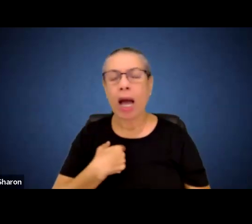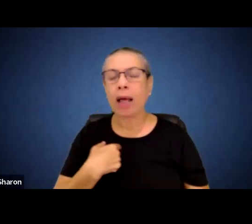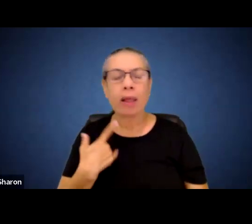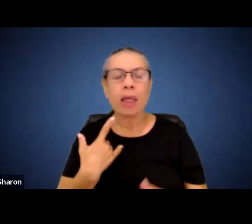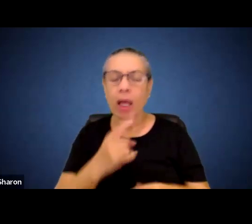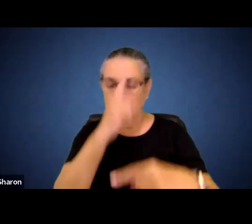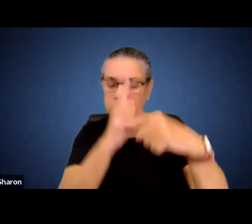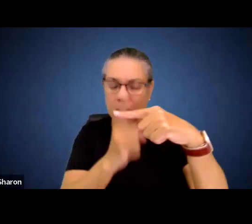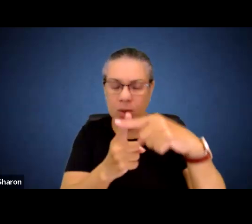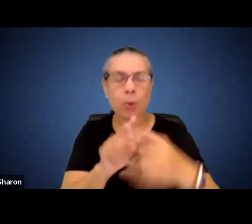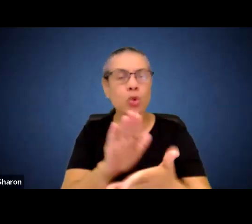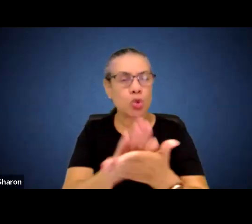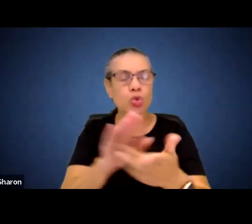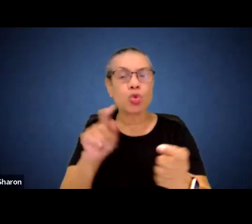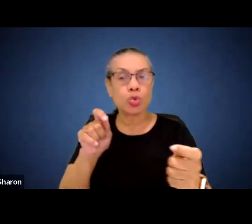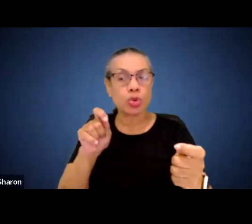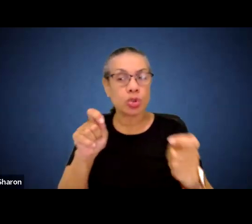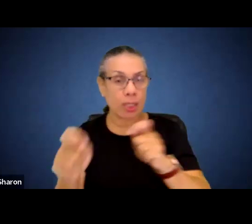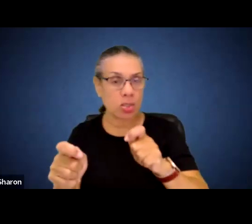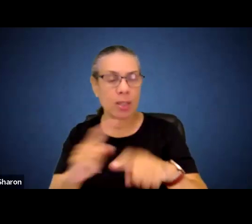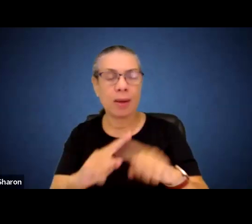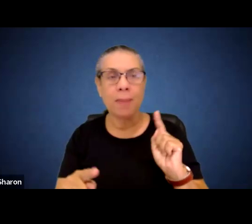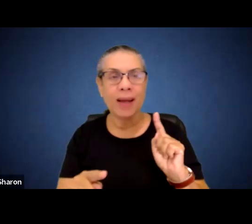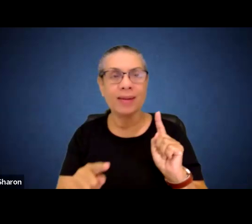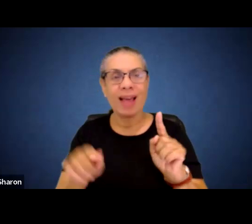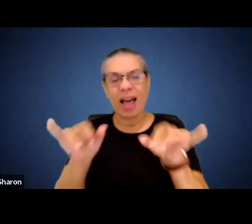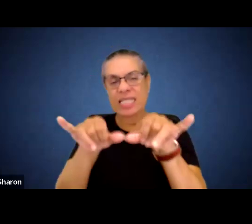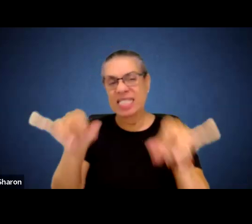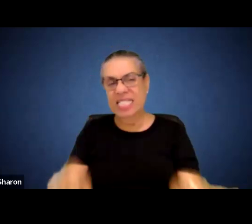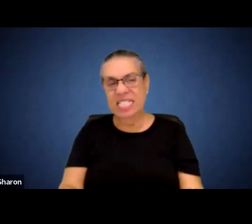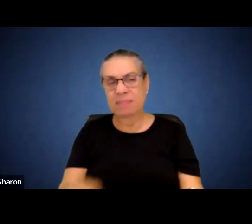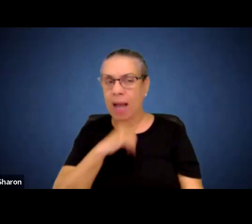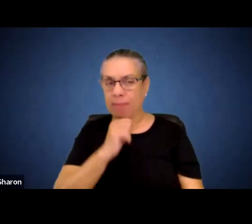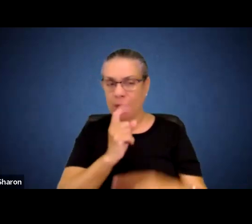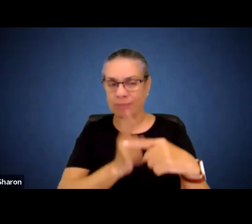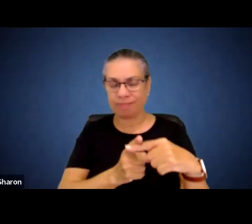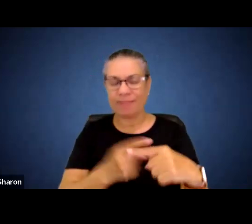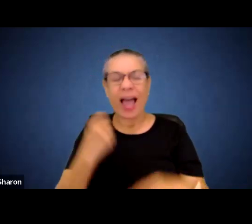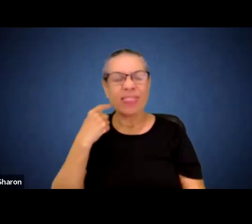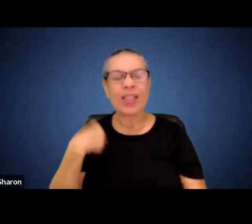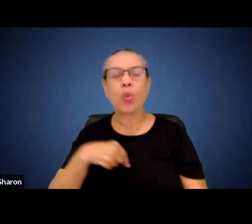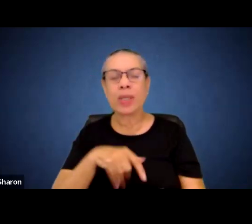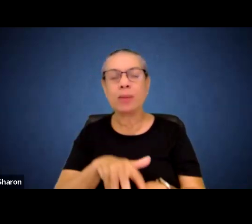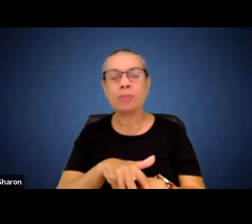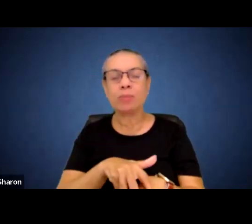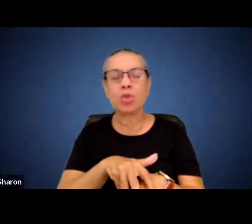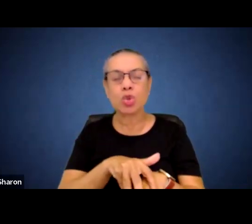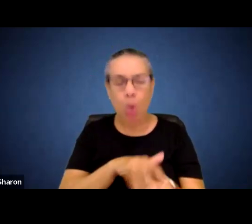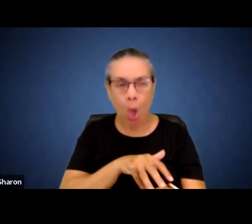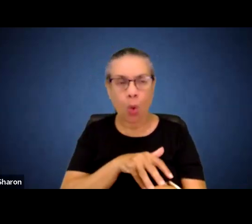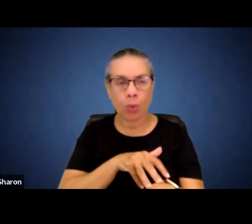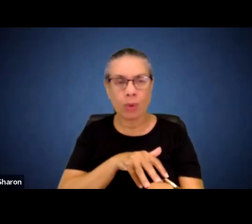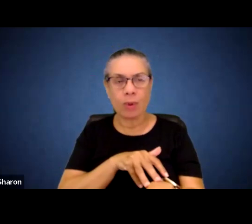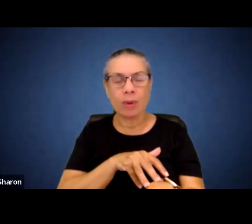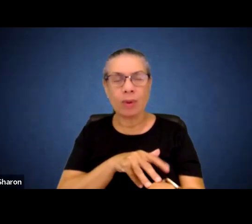turnaround, and I am less optimistic around systems like ours moving fast enough to save kids from being in